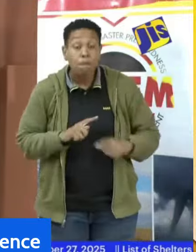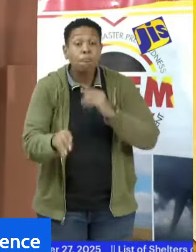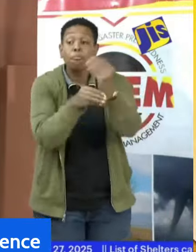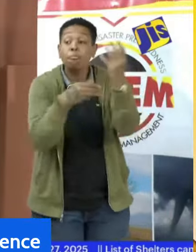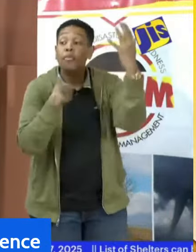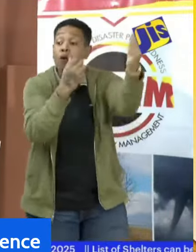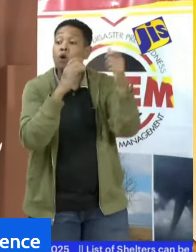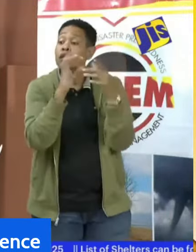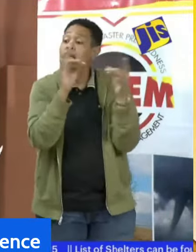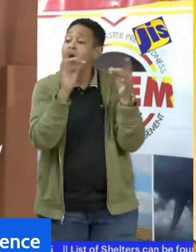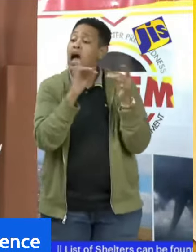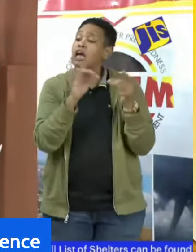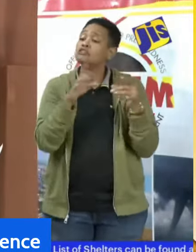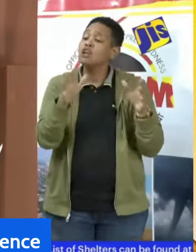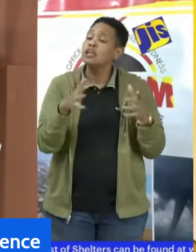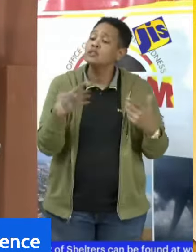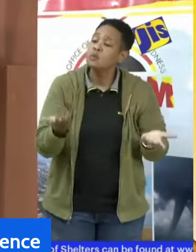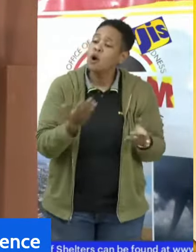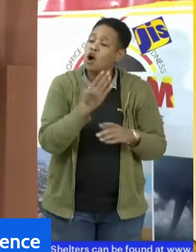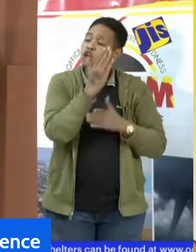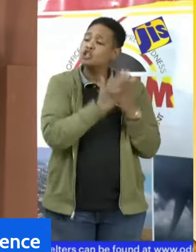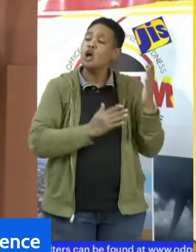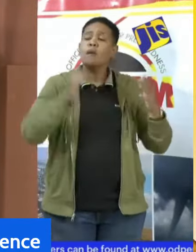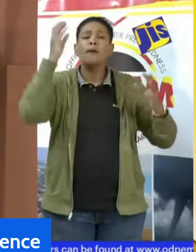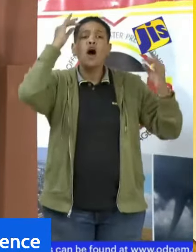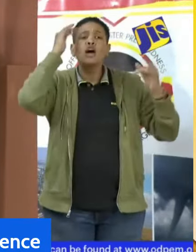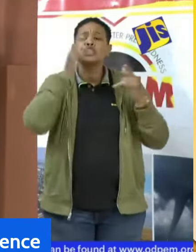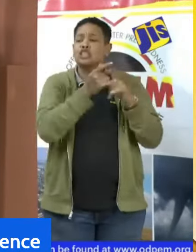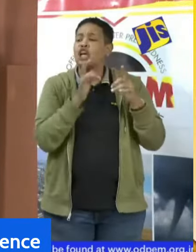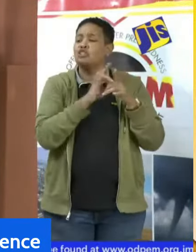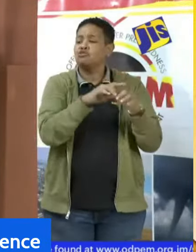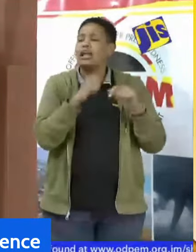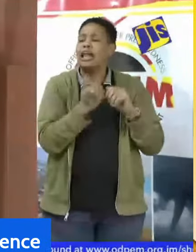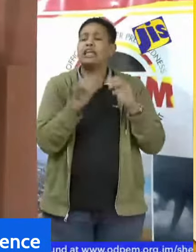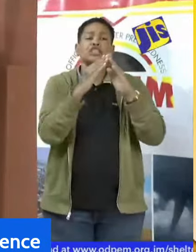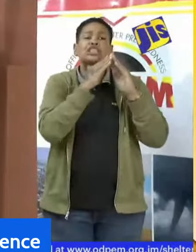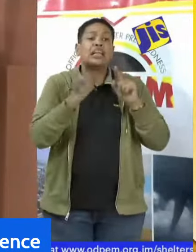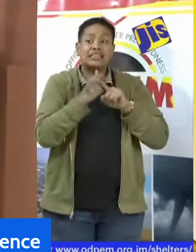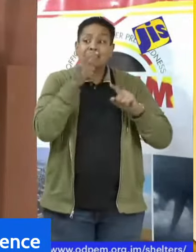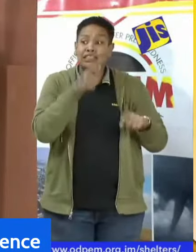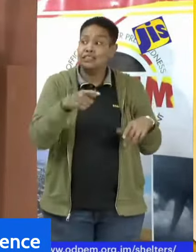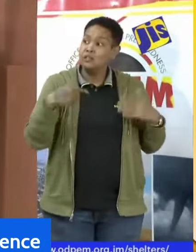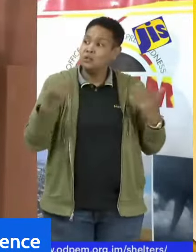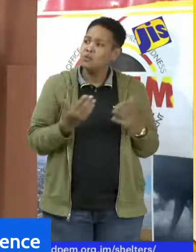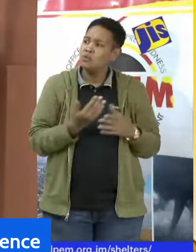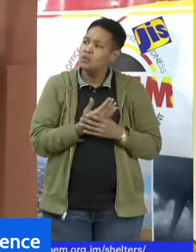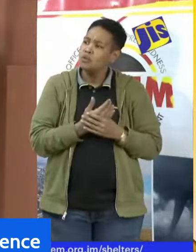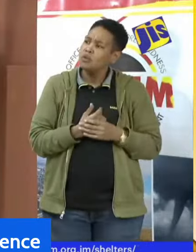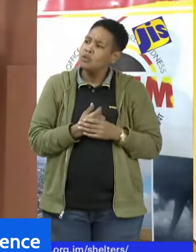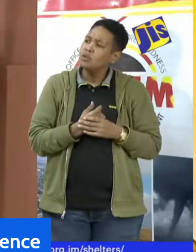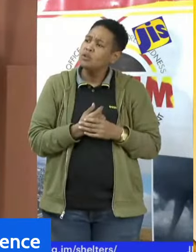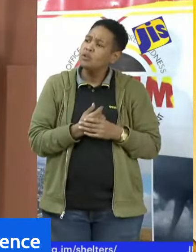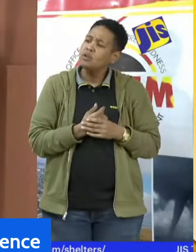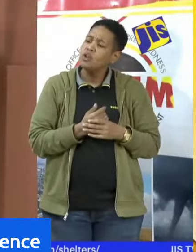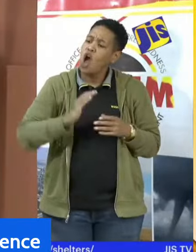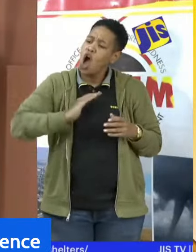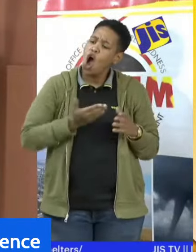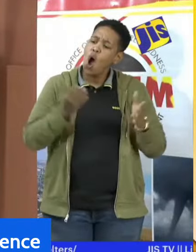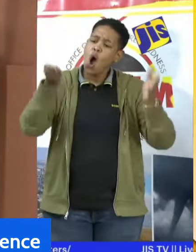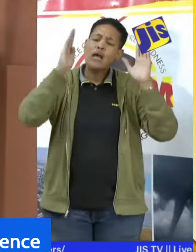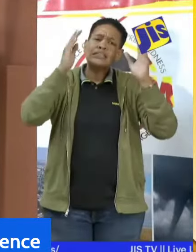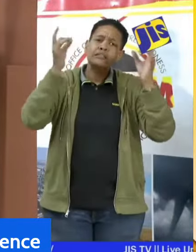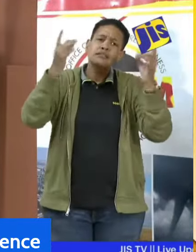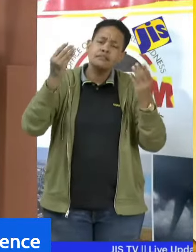to address some concerns around shelters that was brought to our